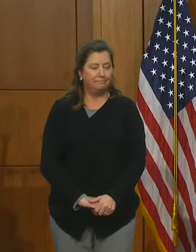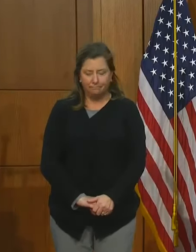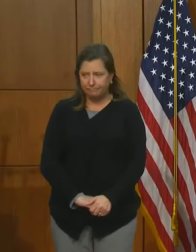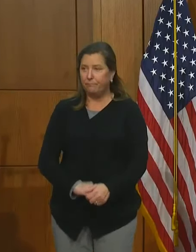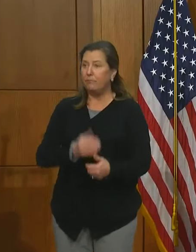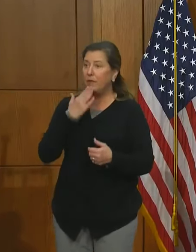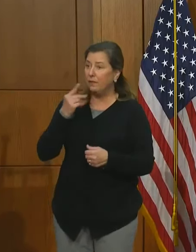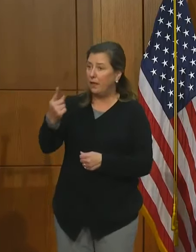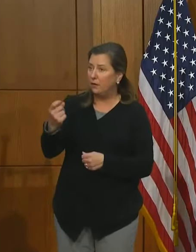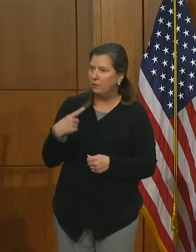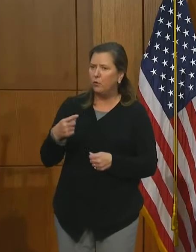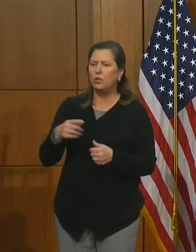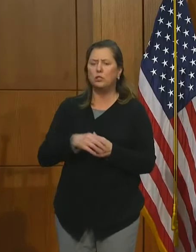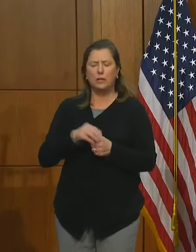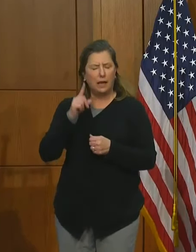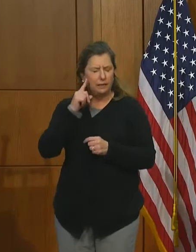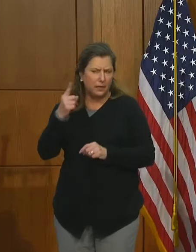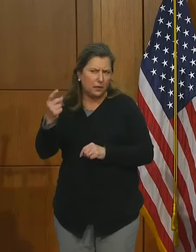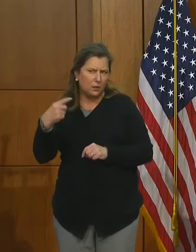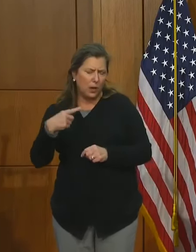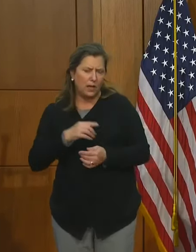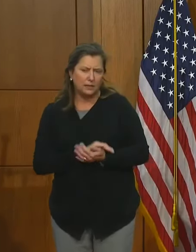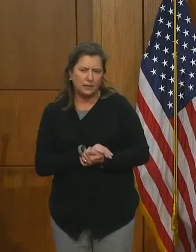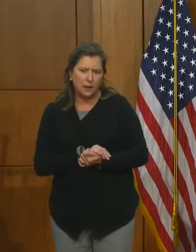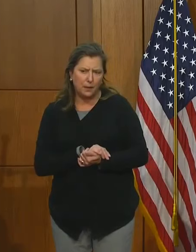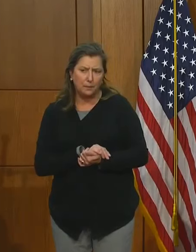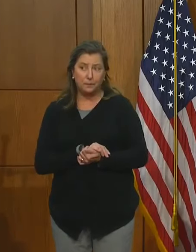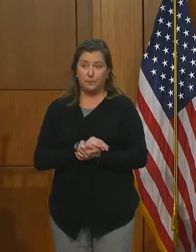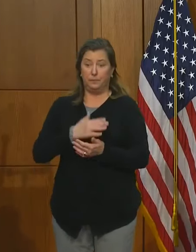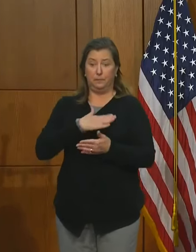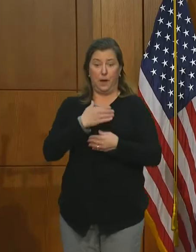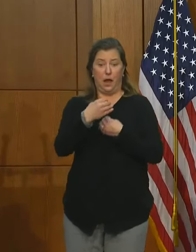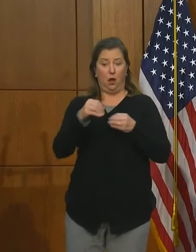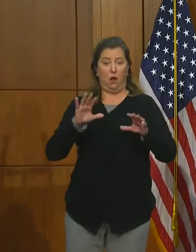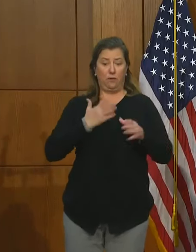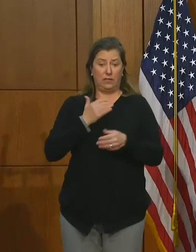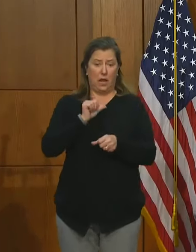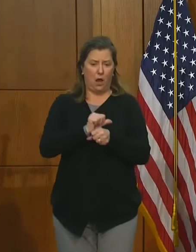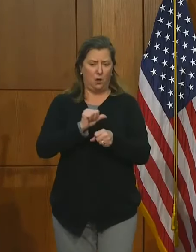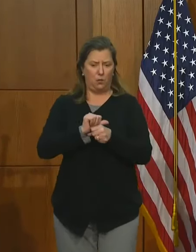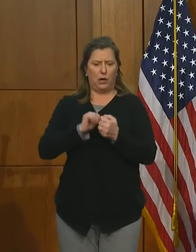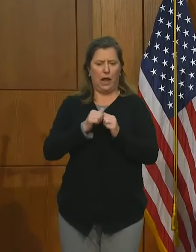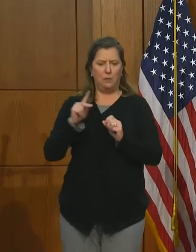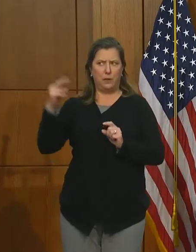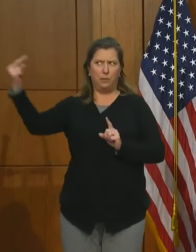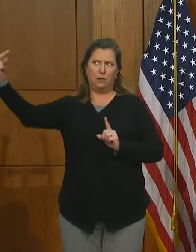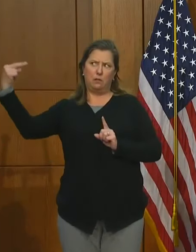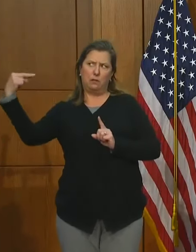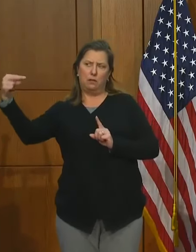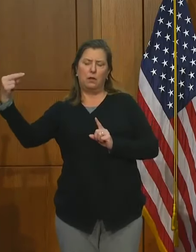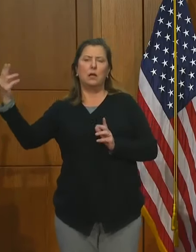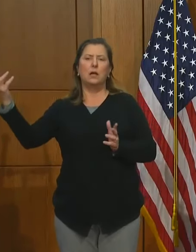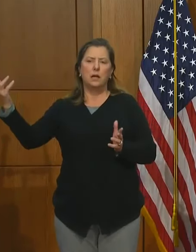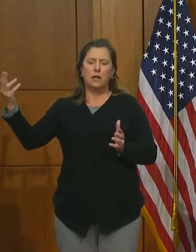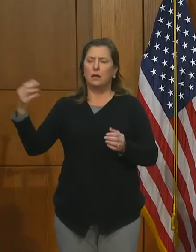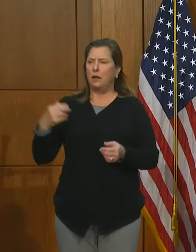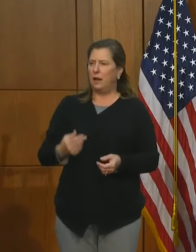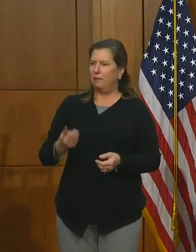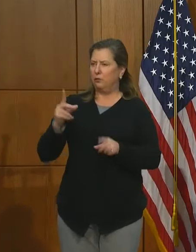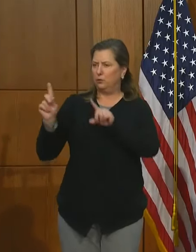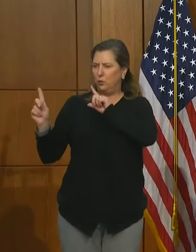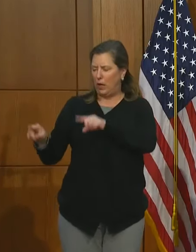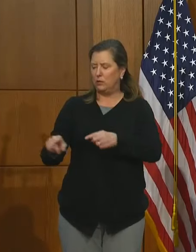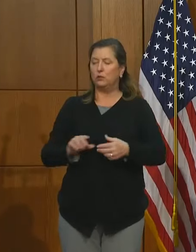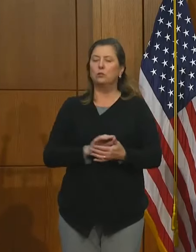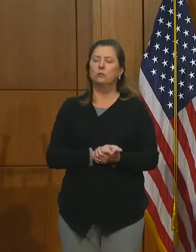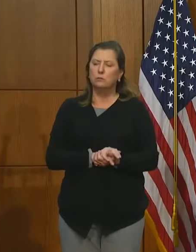Thank you for the question. I believe the question was, how is my office being perceived? I want to answer in two ways. The